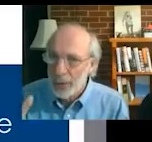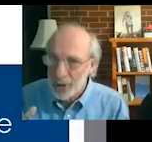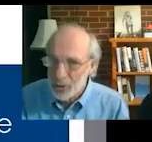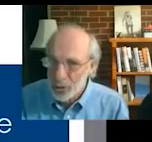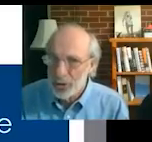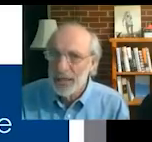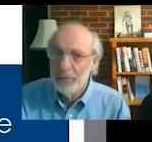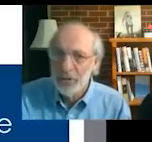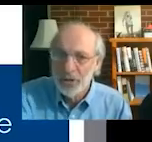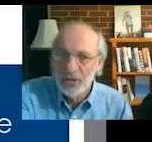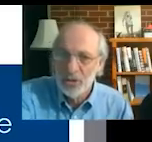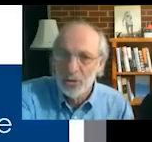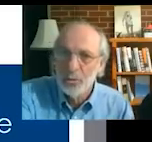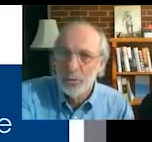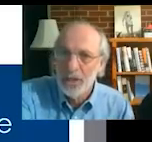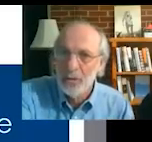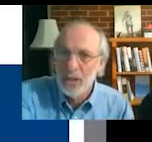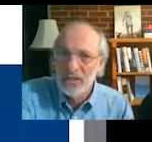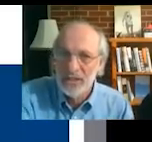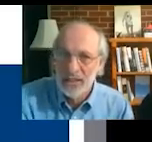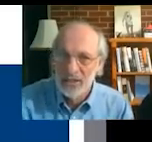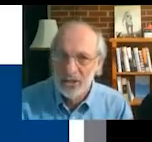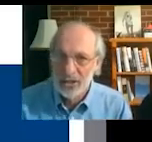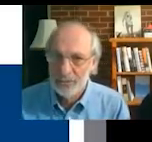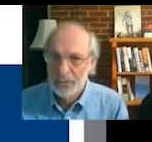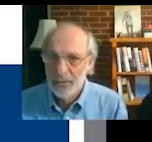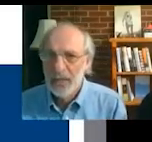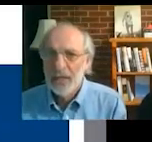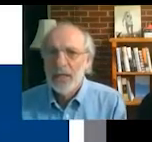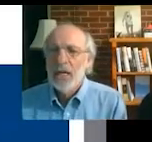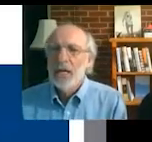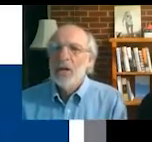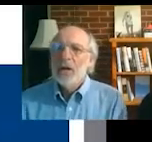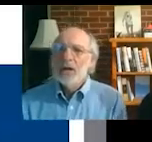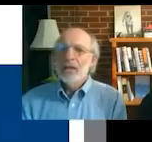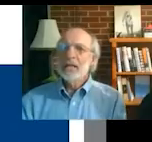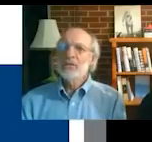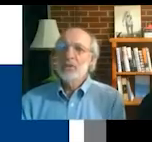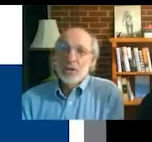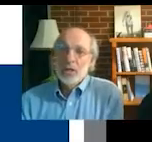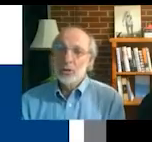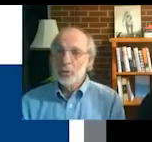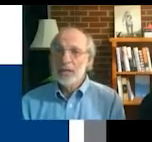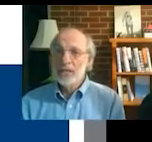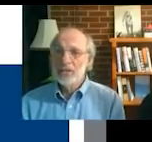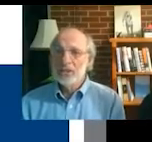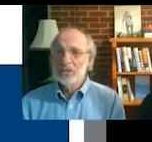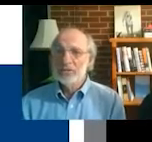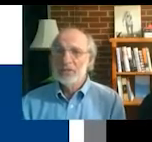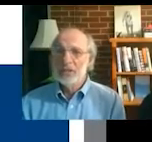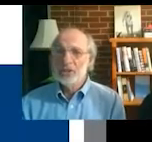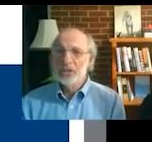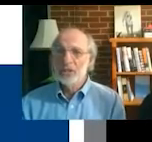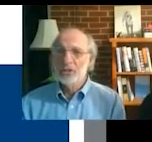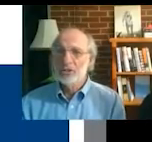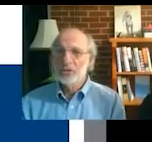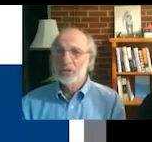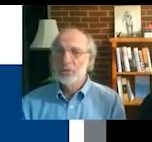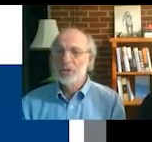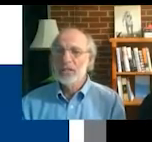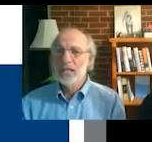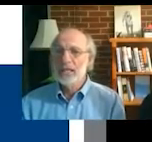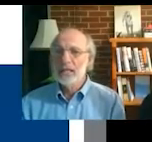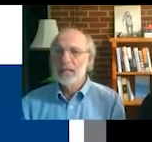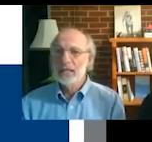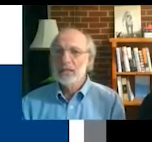echoic repertoire, that ability to repeat what is said to them. Now, there are other ways of teaching children